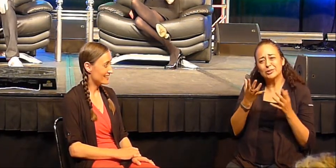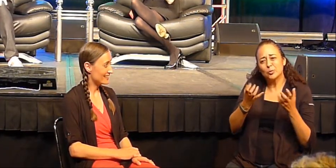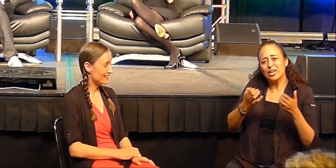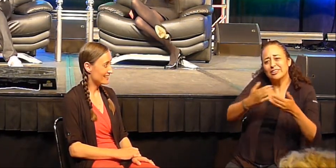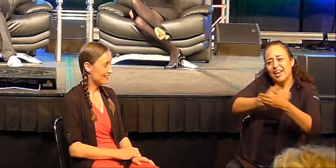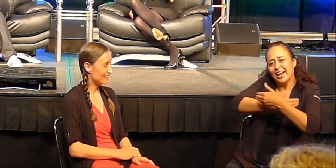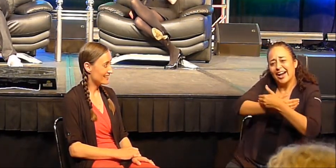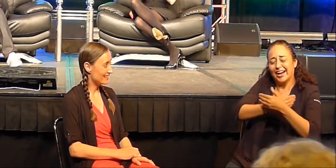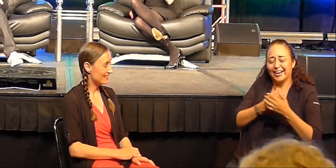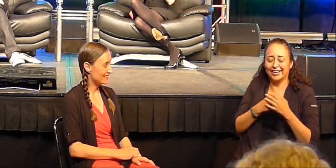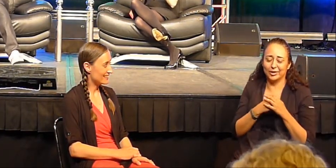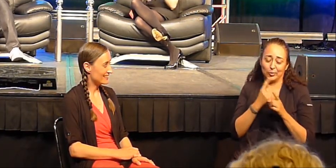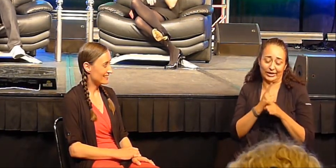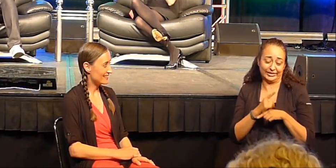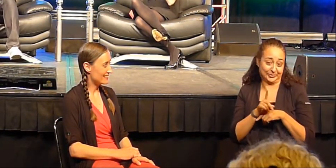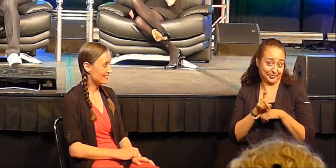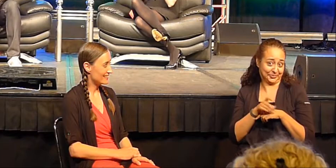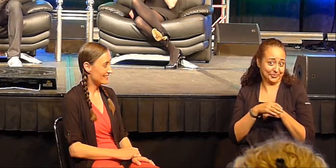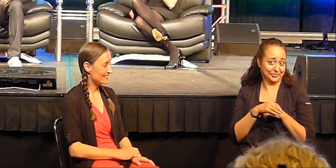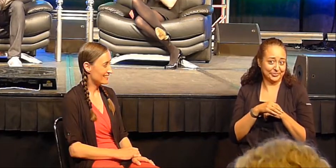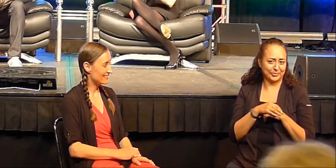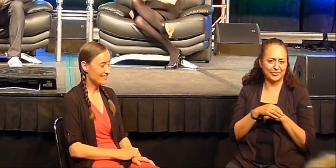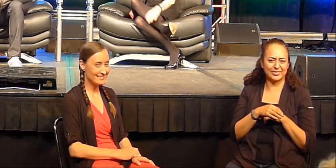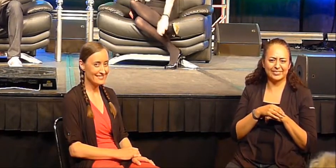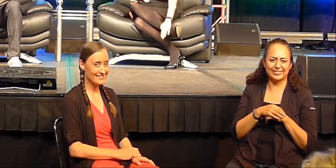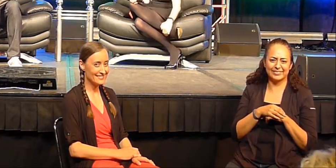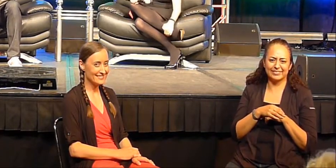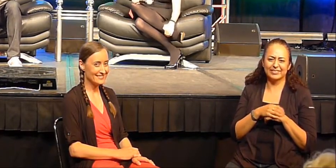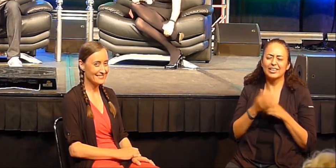That's fine. Just ask your question. See what happens.